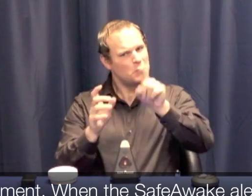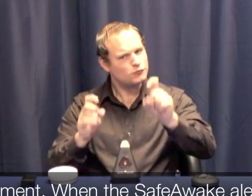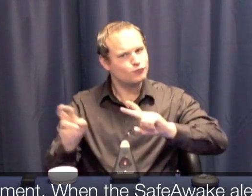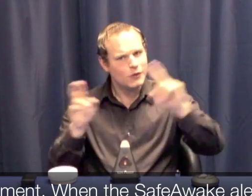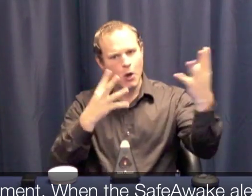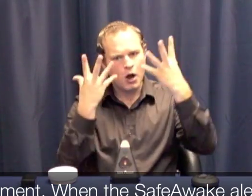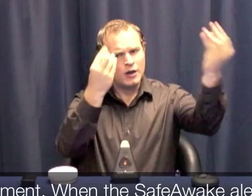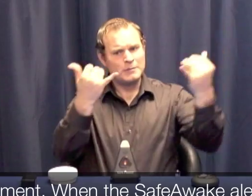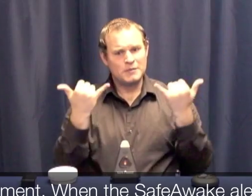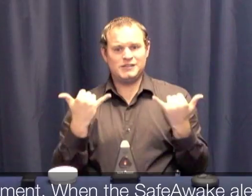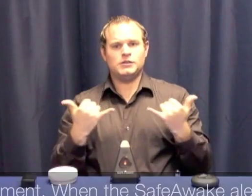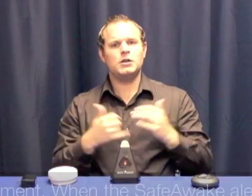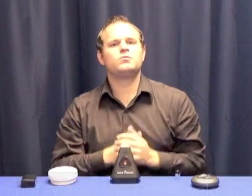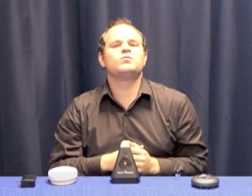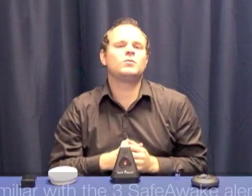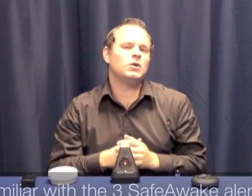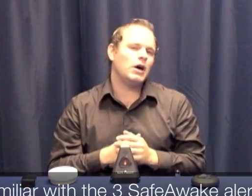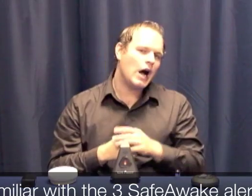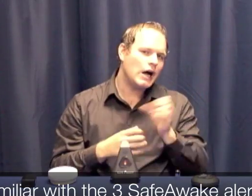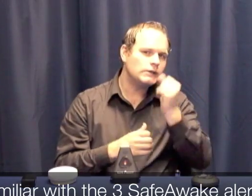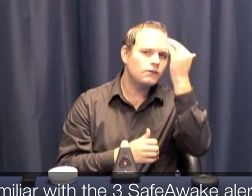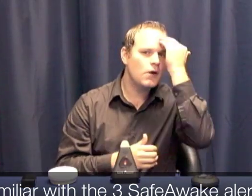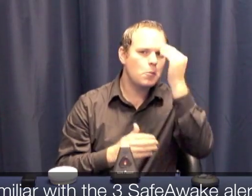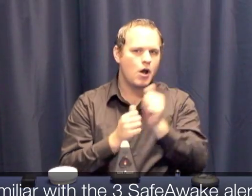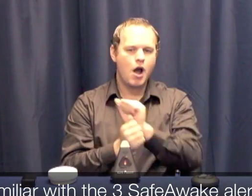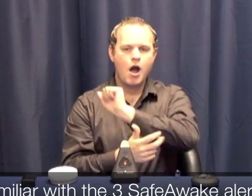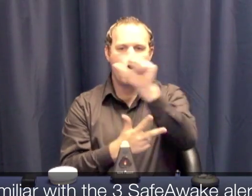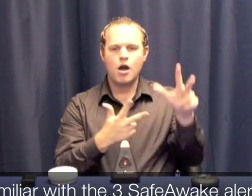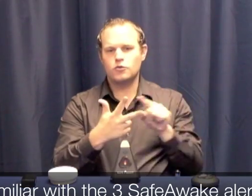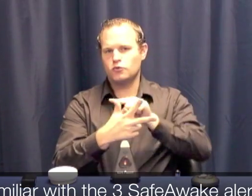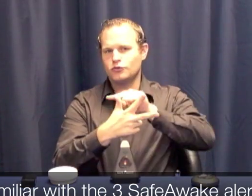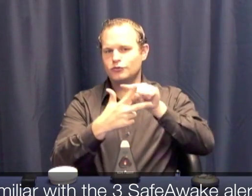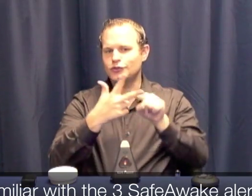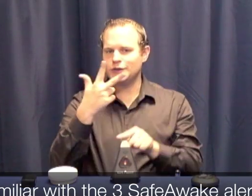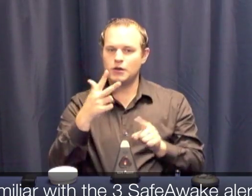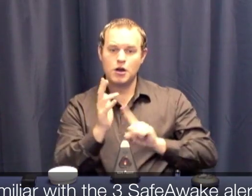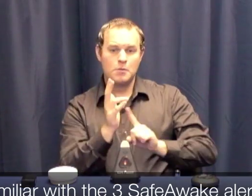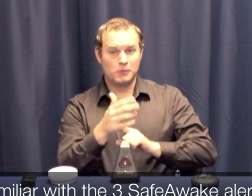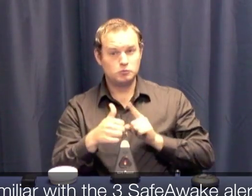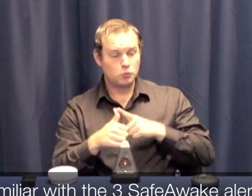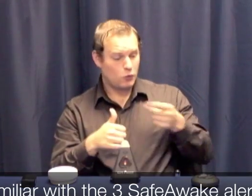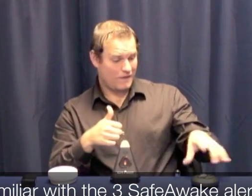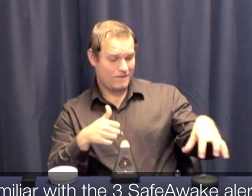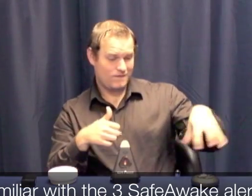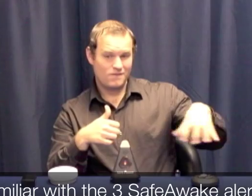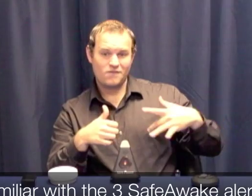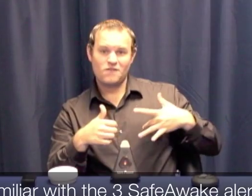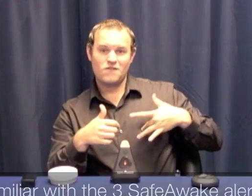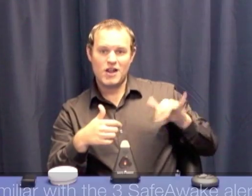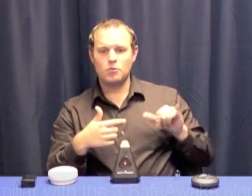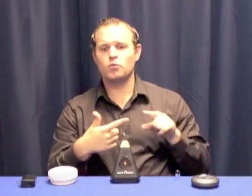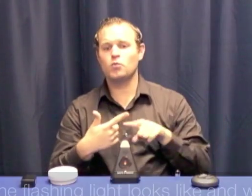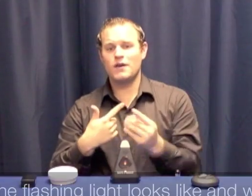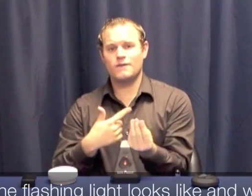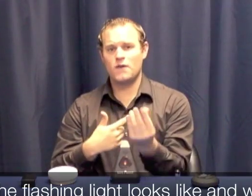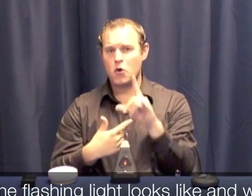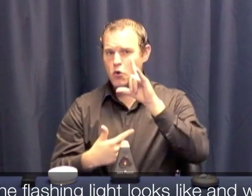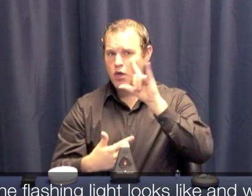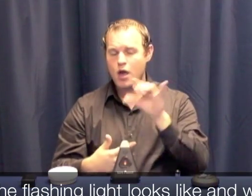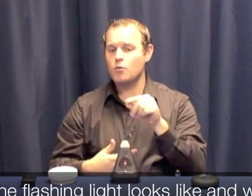department. When the SafeAwake alerts, you must be prepared to evacuate immediately. Get familiar with the three SafeAwake